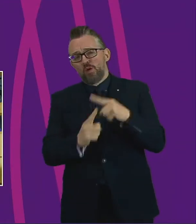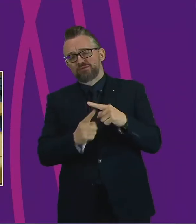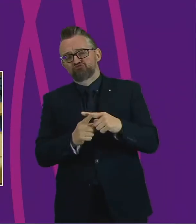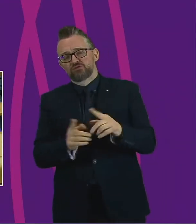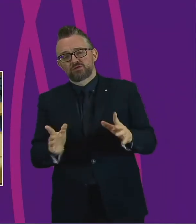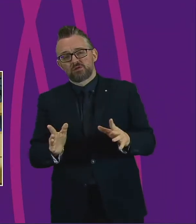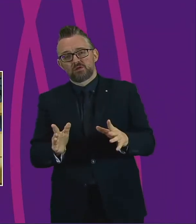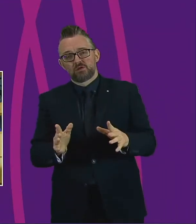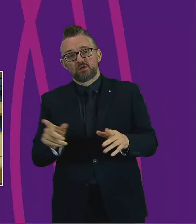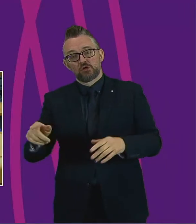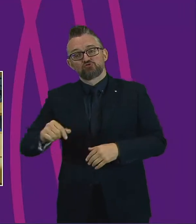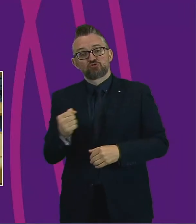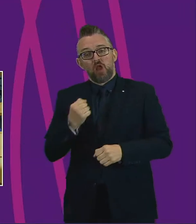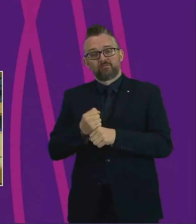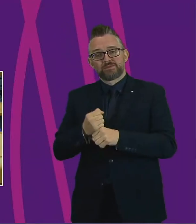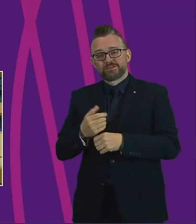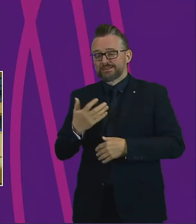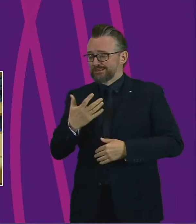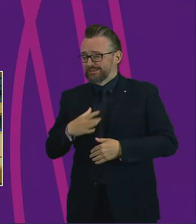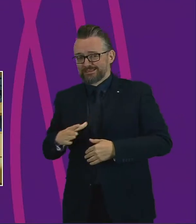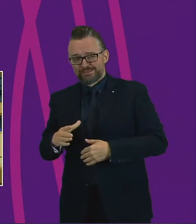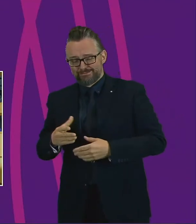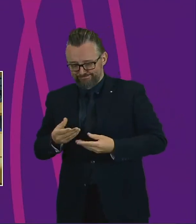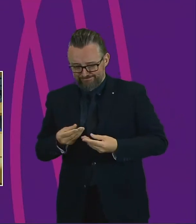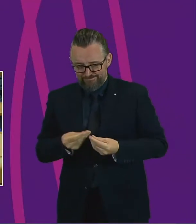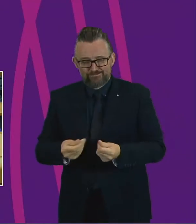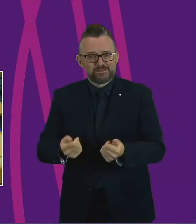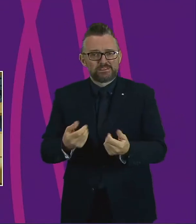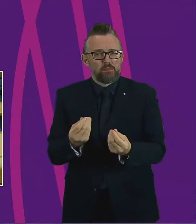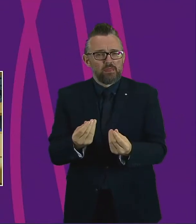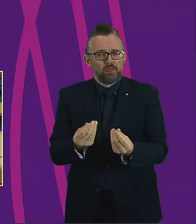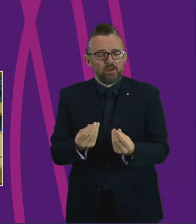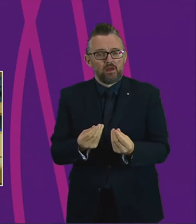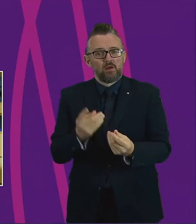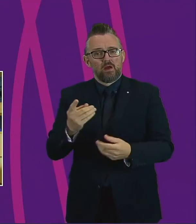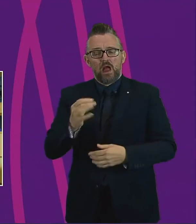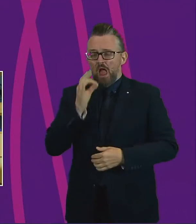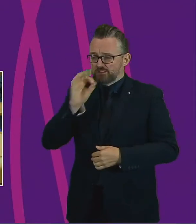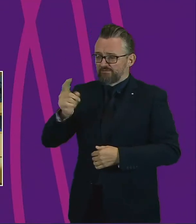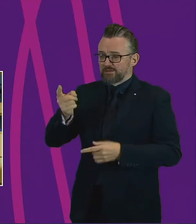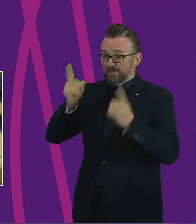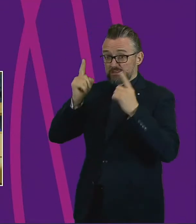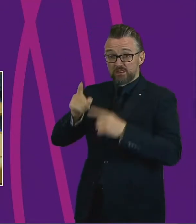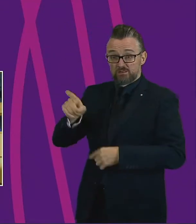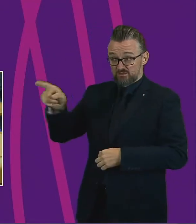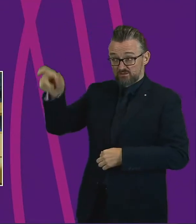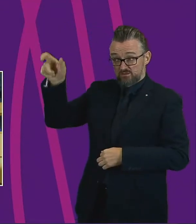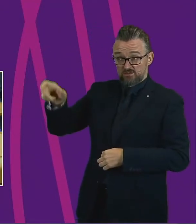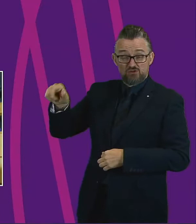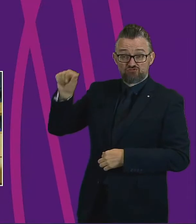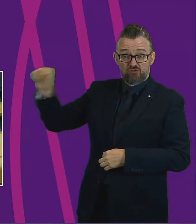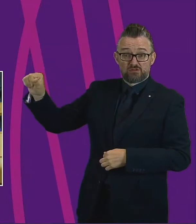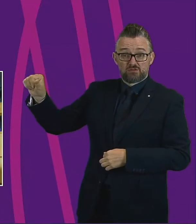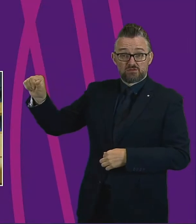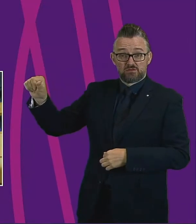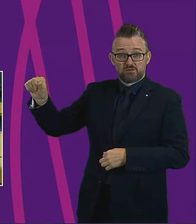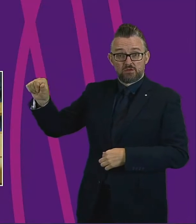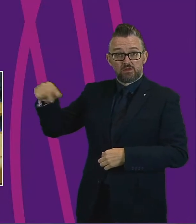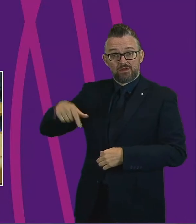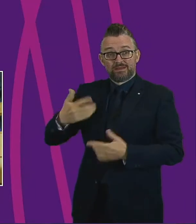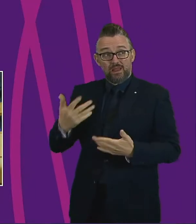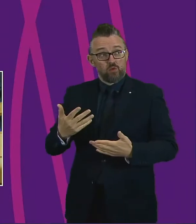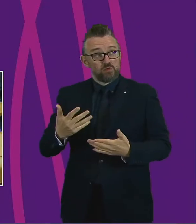moved by the Scottish Government if necessary. First Minister, he is right. We are in an